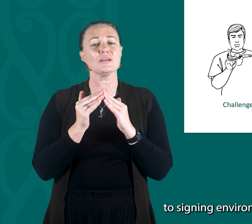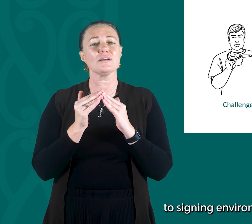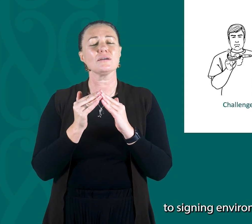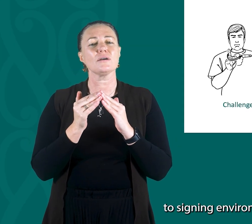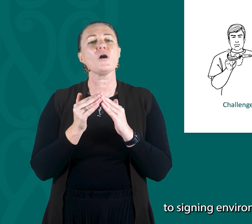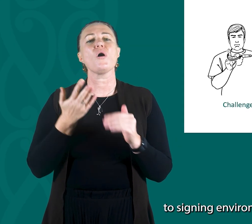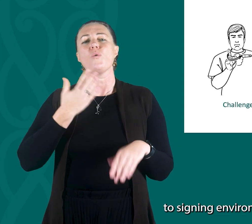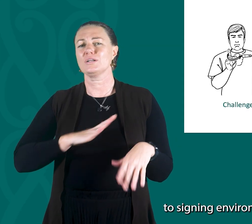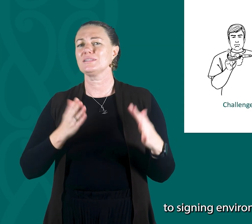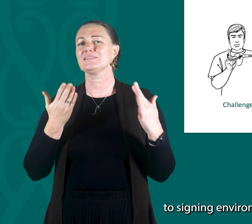environments.